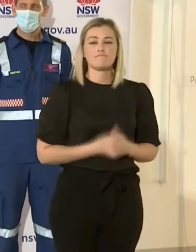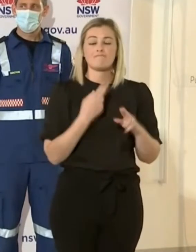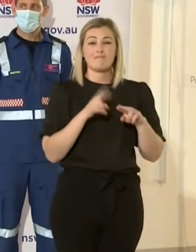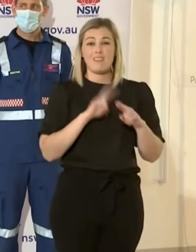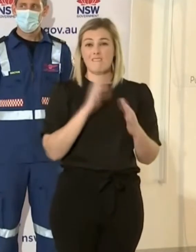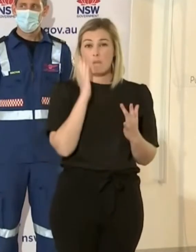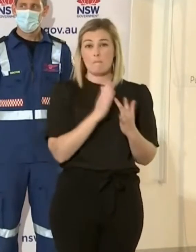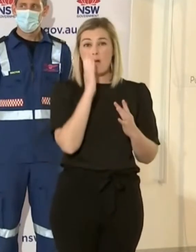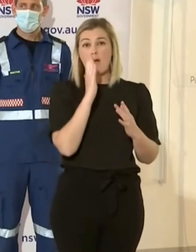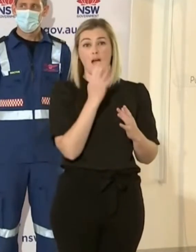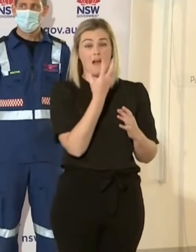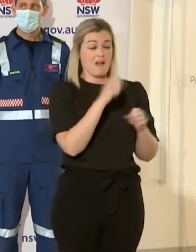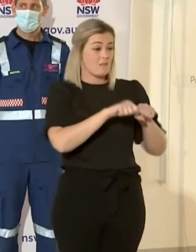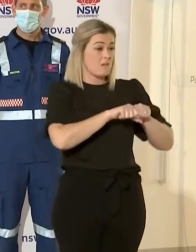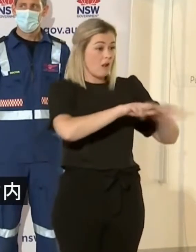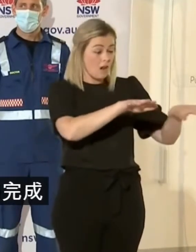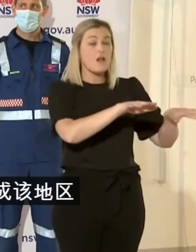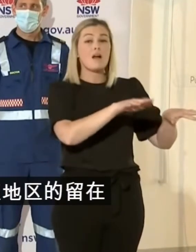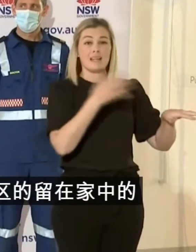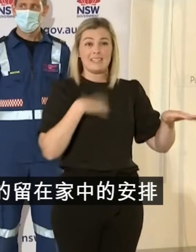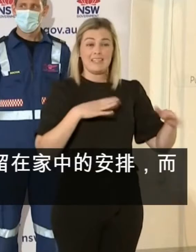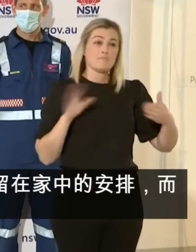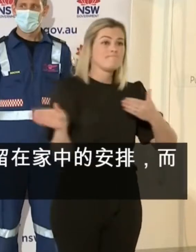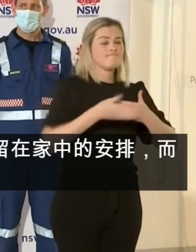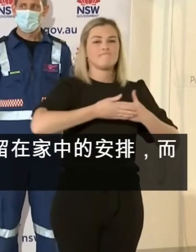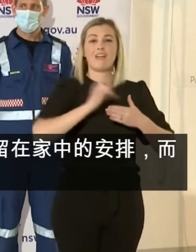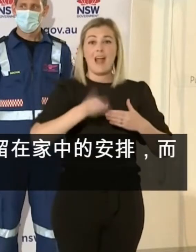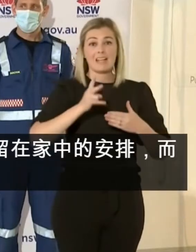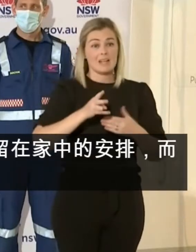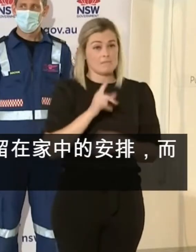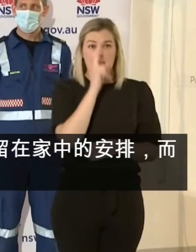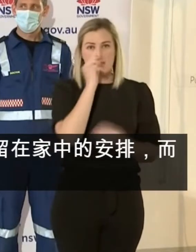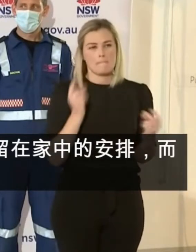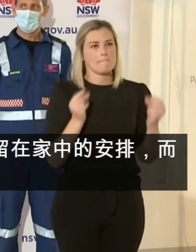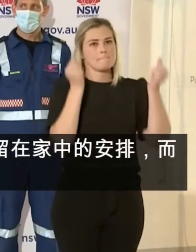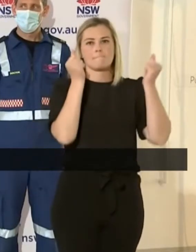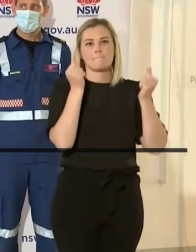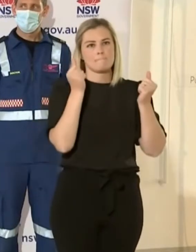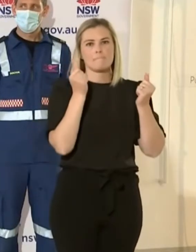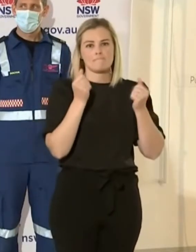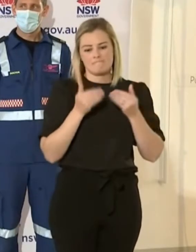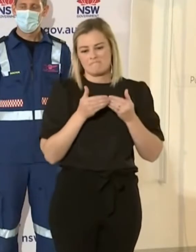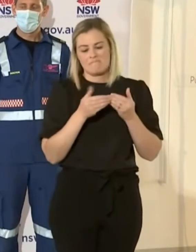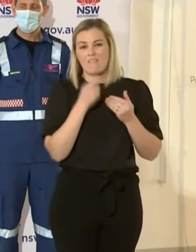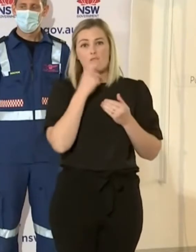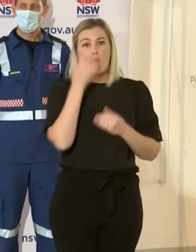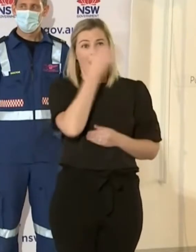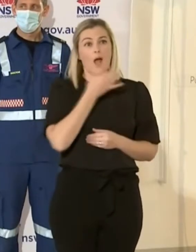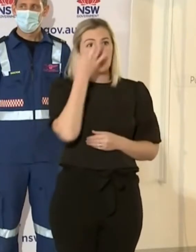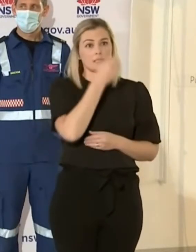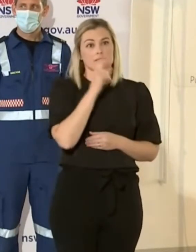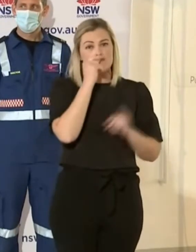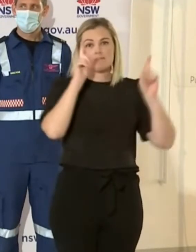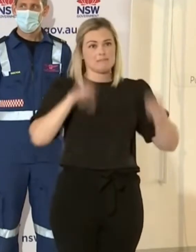the regions, it literally could be done in a few hours if absolutely necessary, and it has been in the past. I well recollect